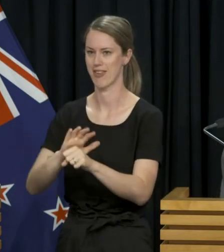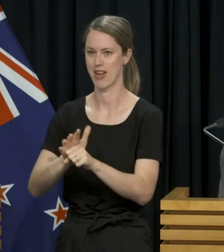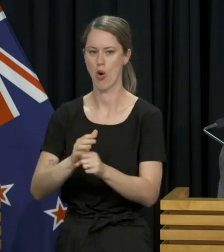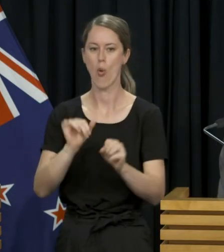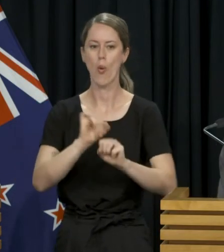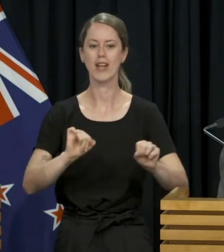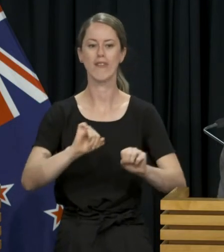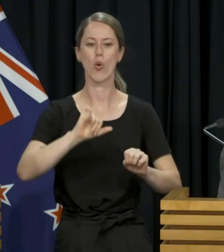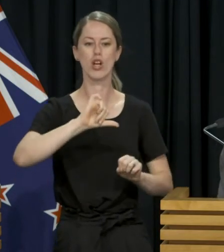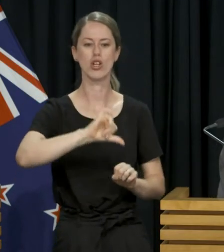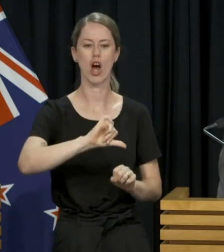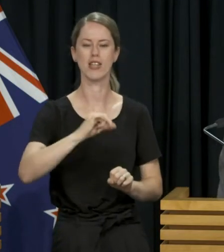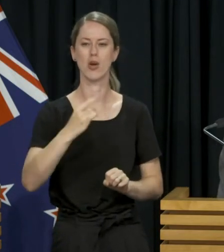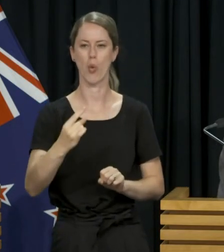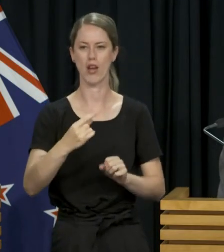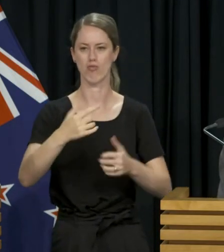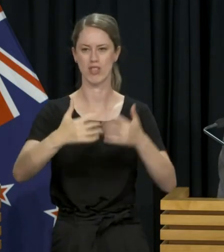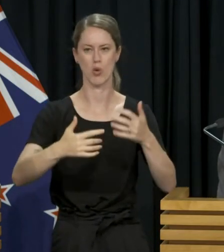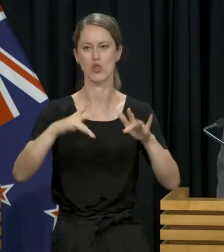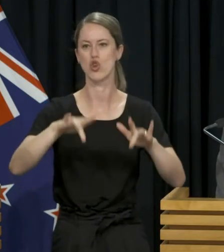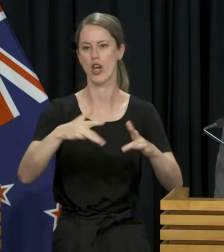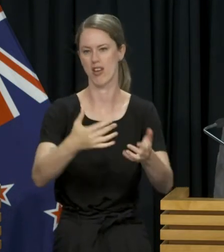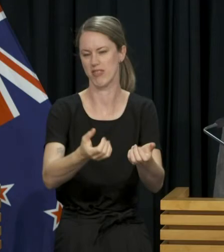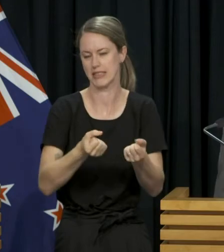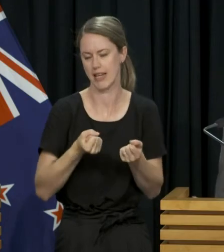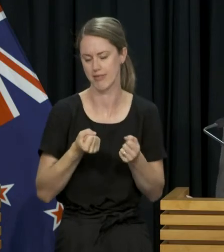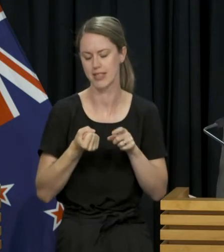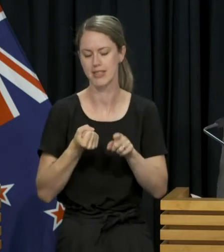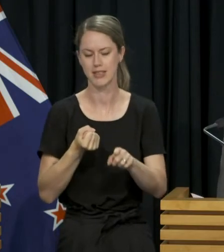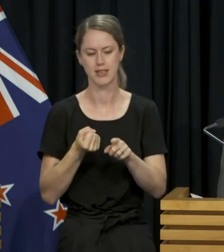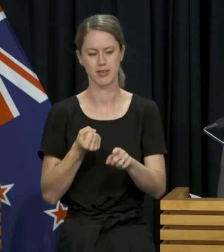come. Of those, we know that